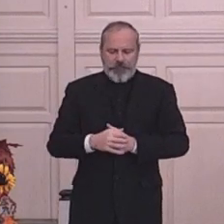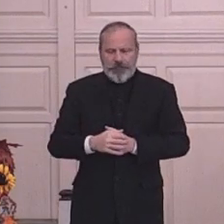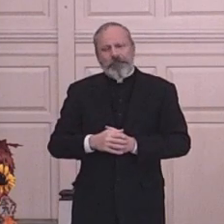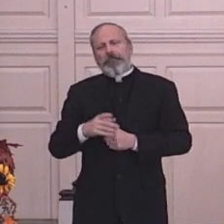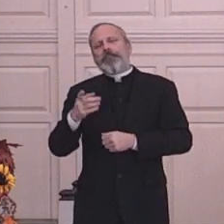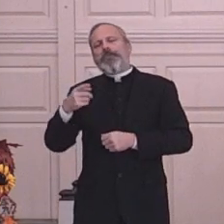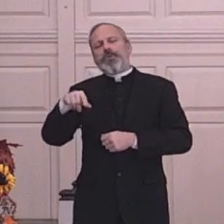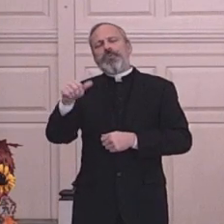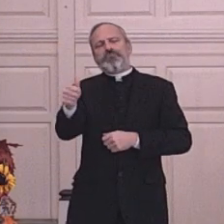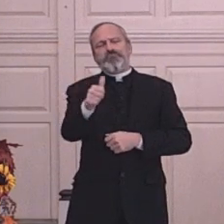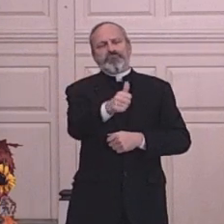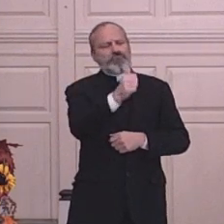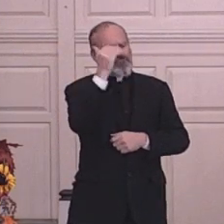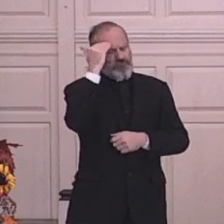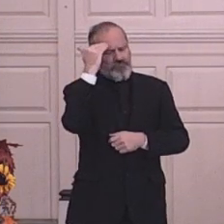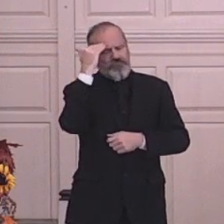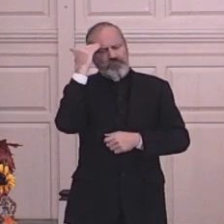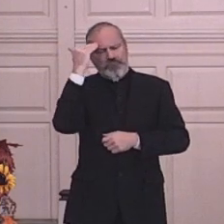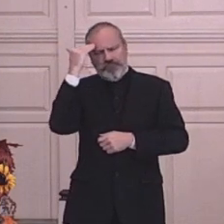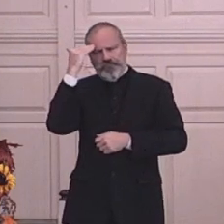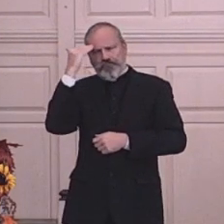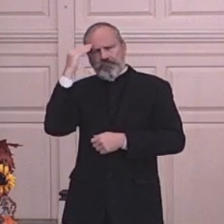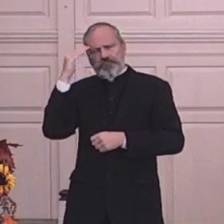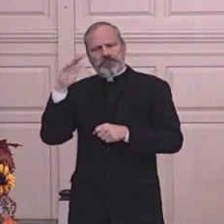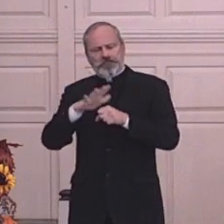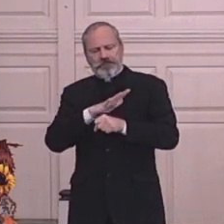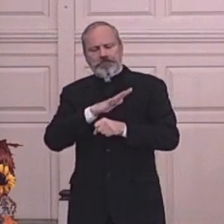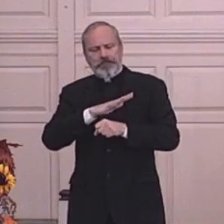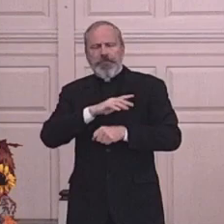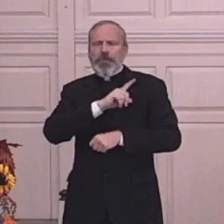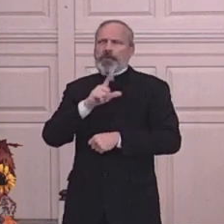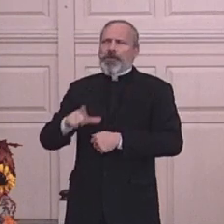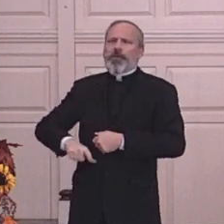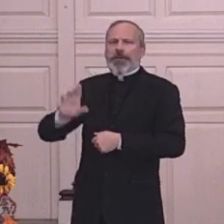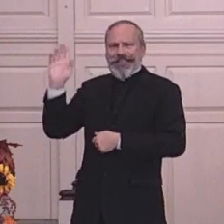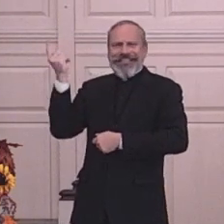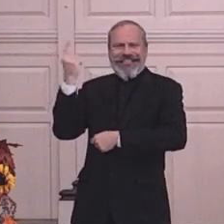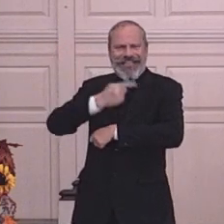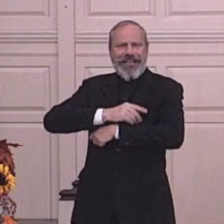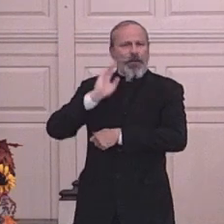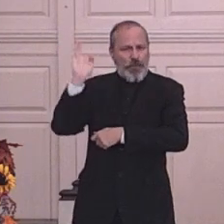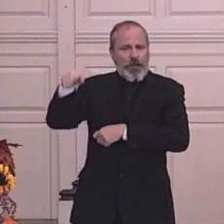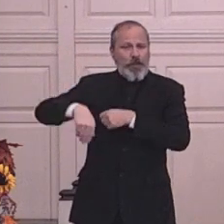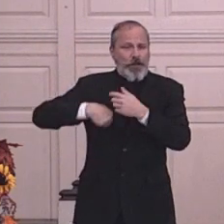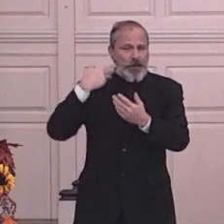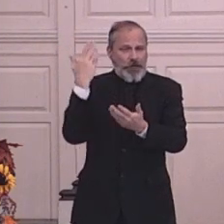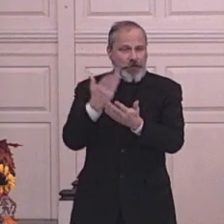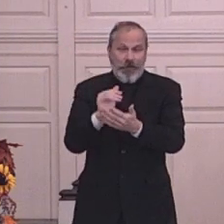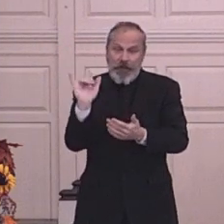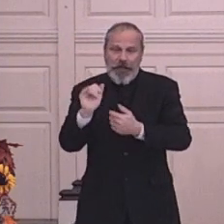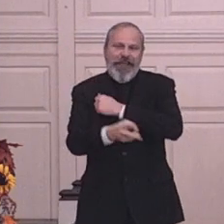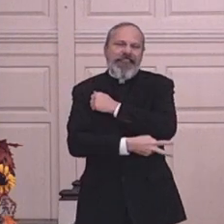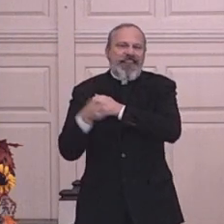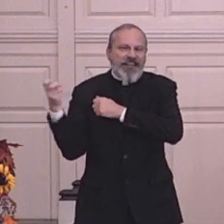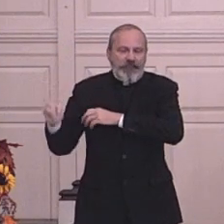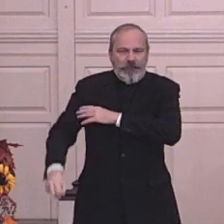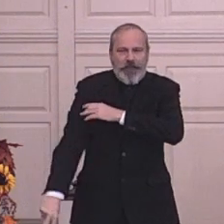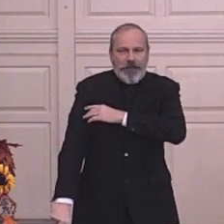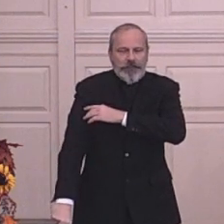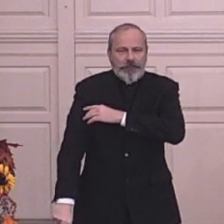For you yourselves know very well that the day of the Lord will come like a thief in the night.